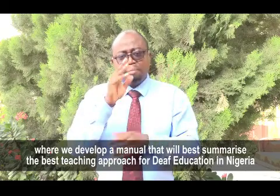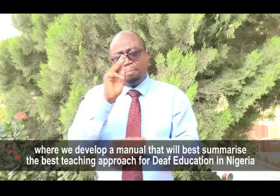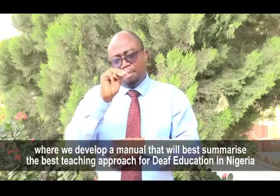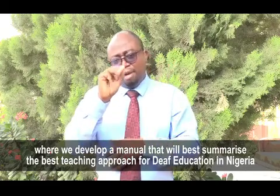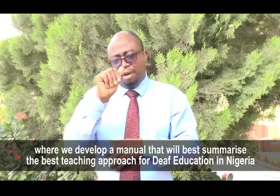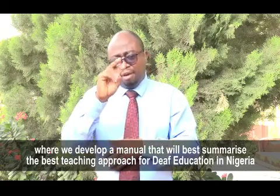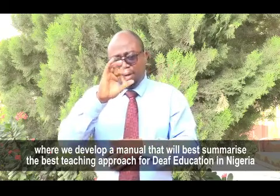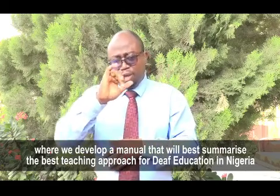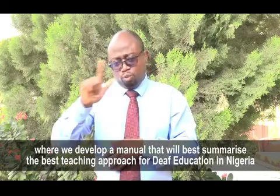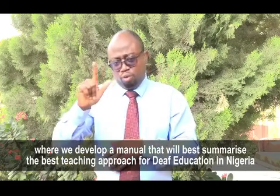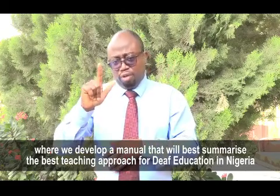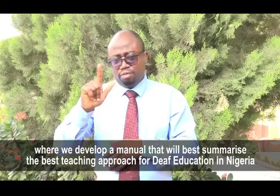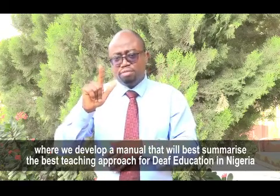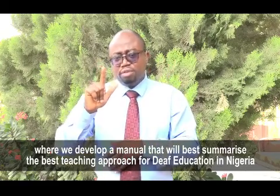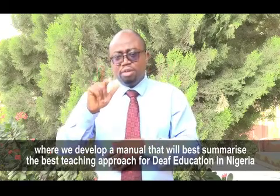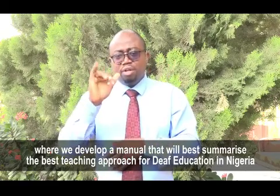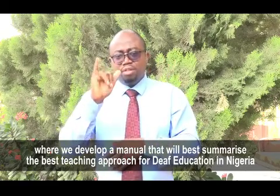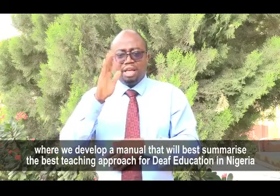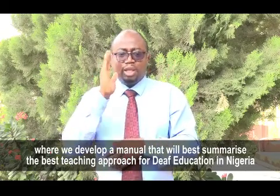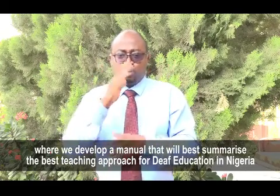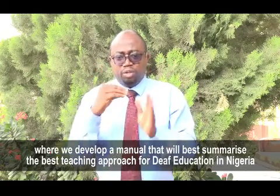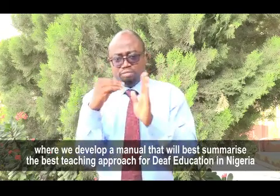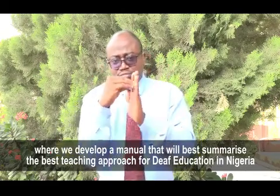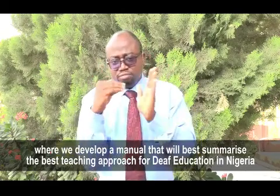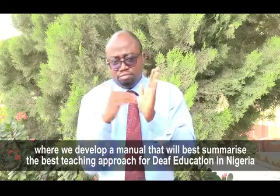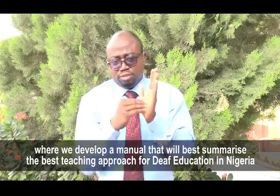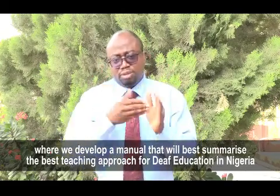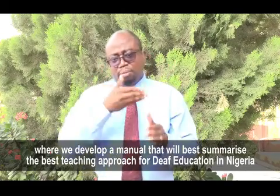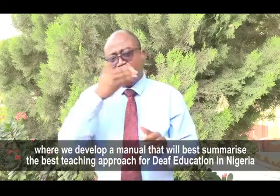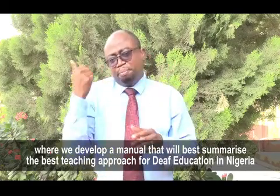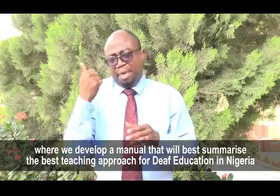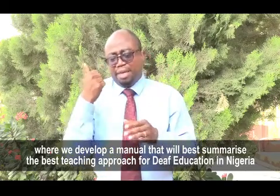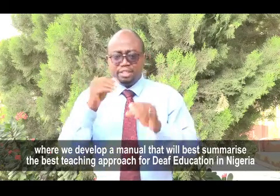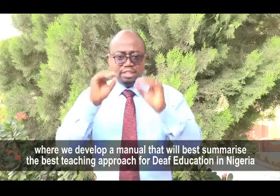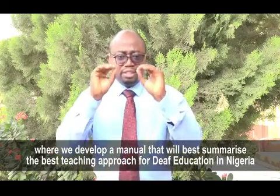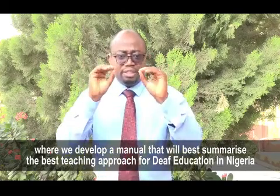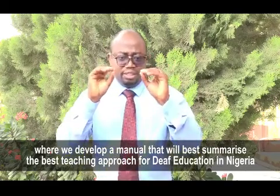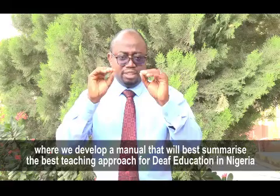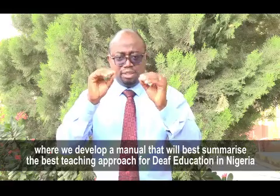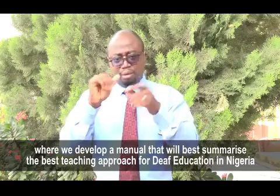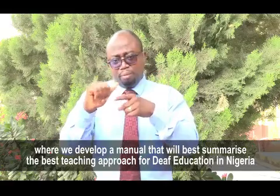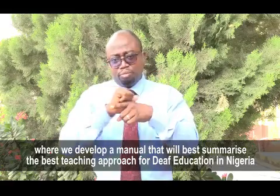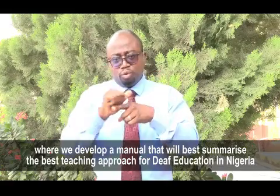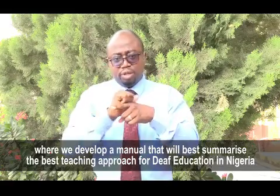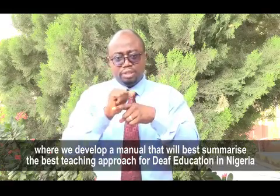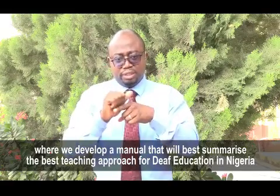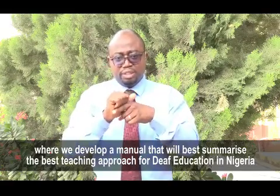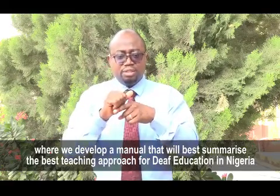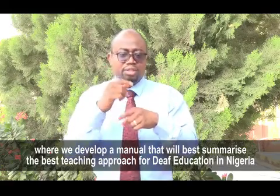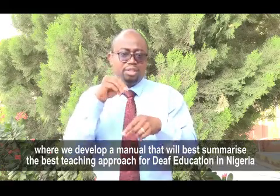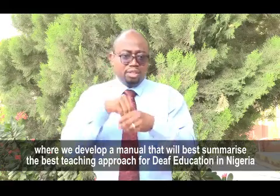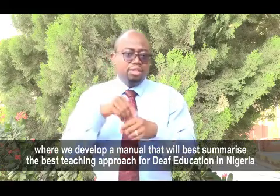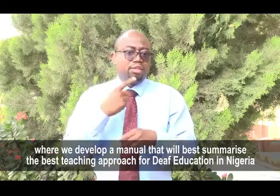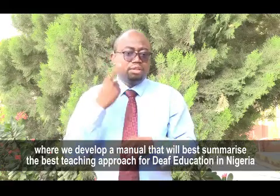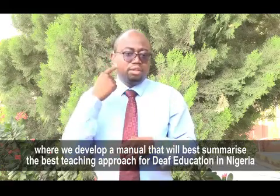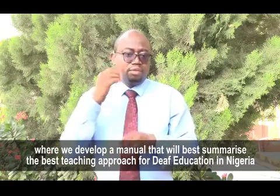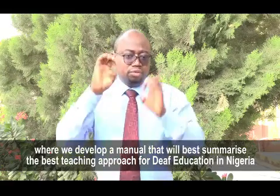where we develop a manual that will best summarize the best teaching approach